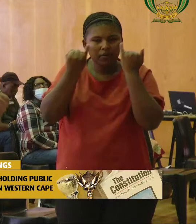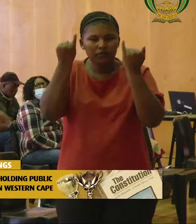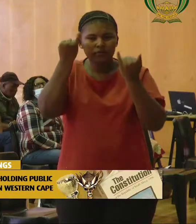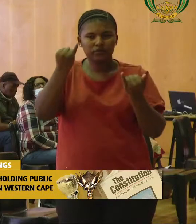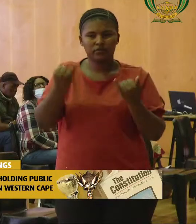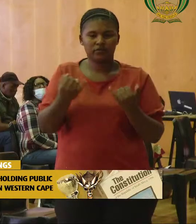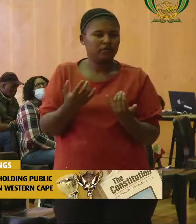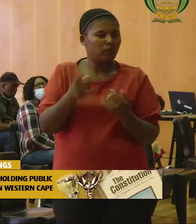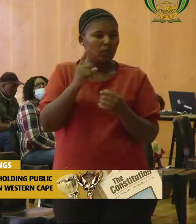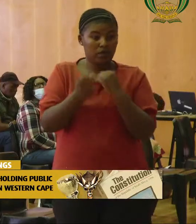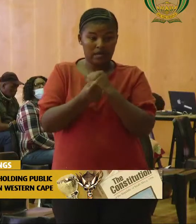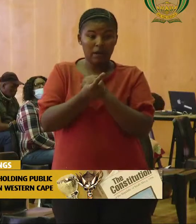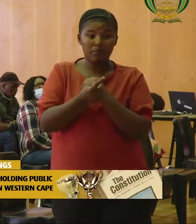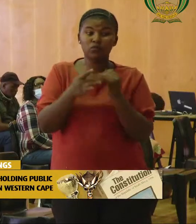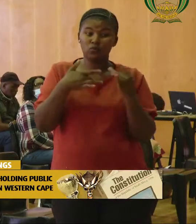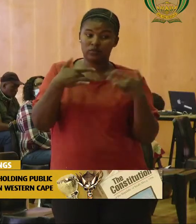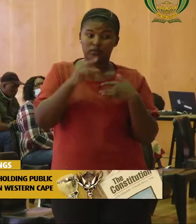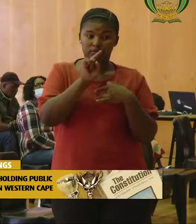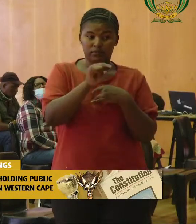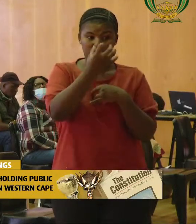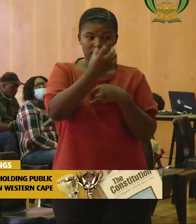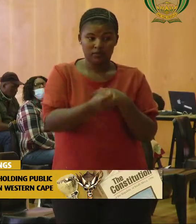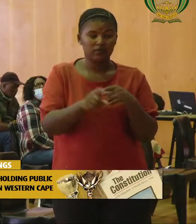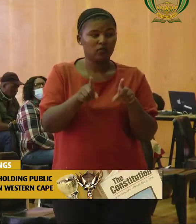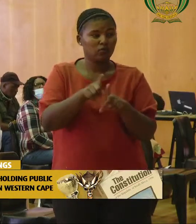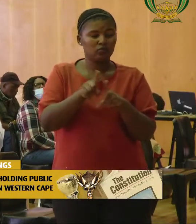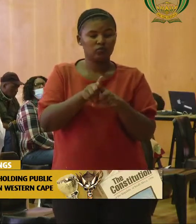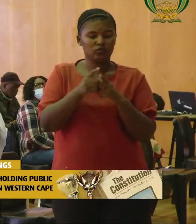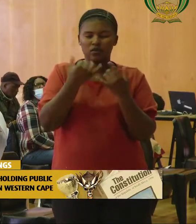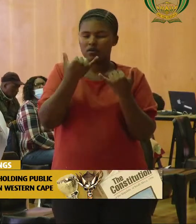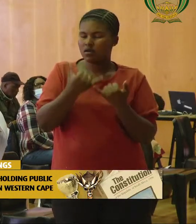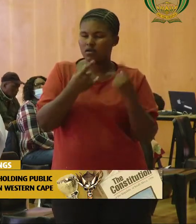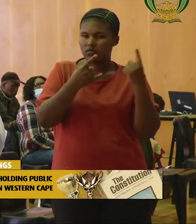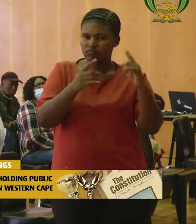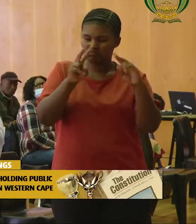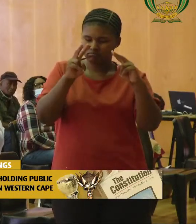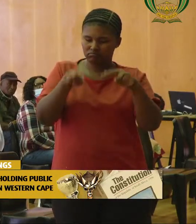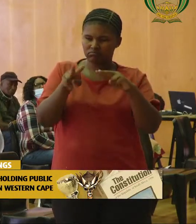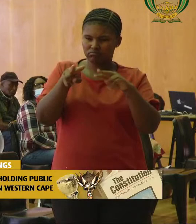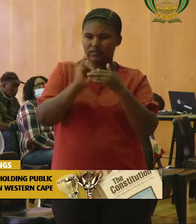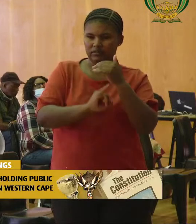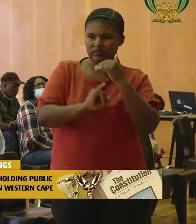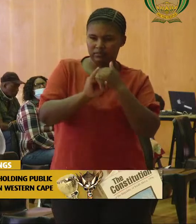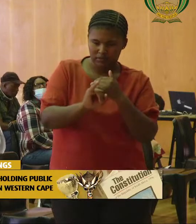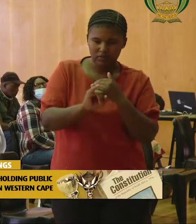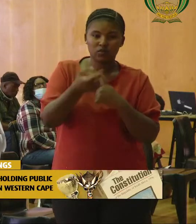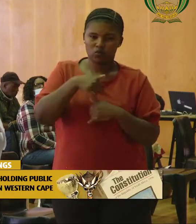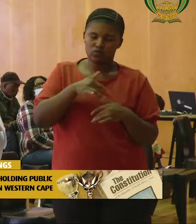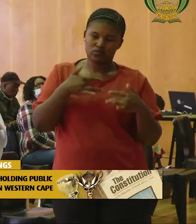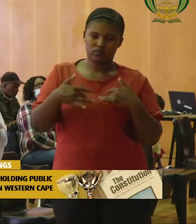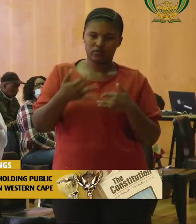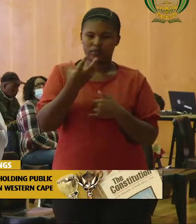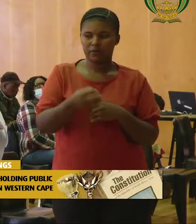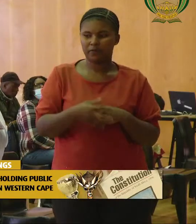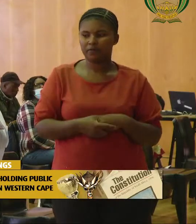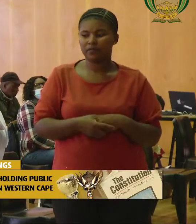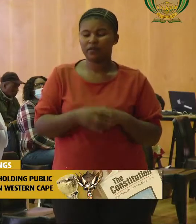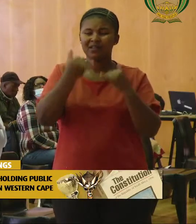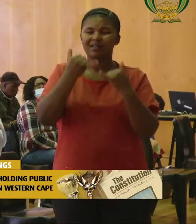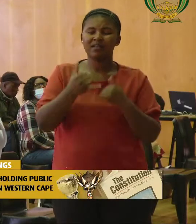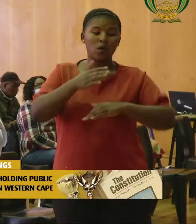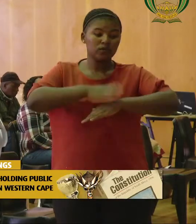to the current process and the level of disregard to the judgment delivered by the highest court of our land. It is now time